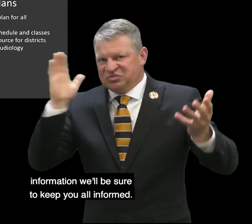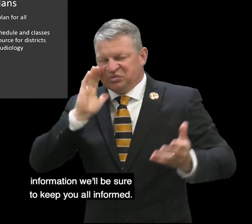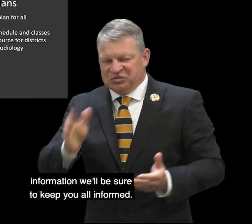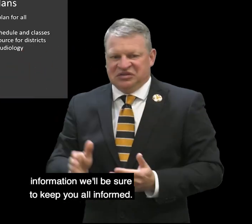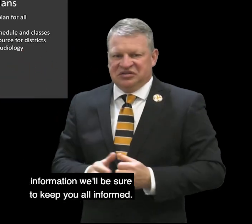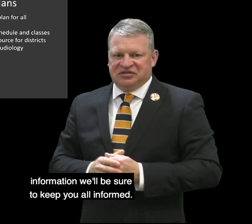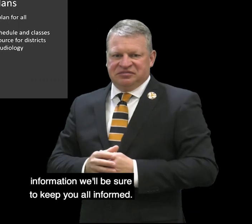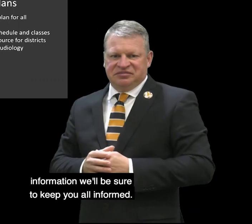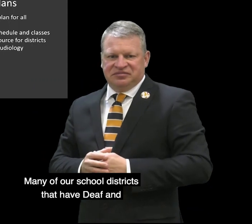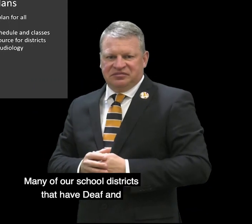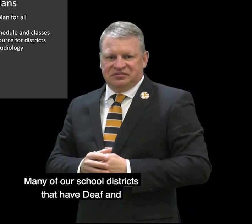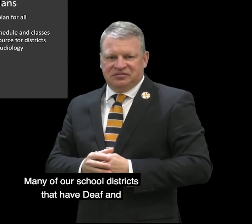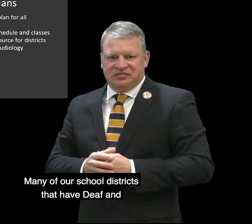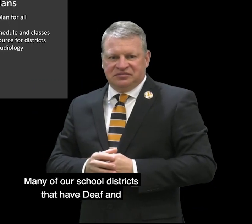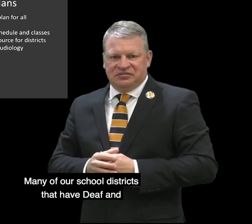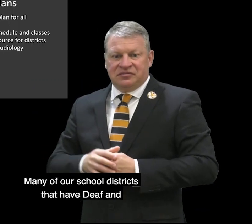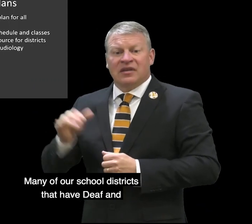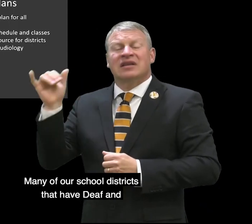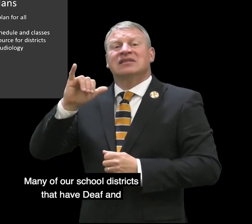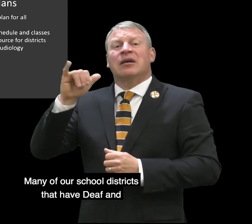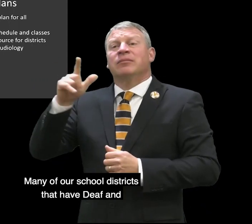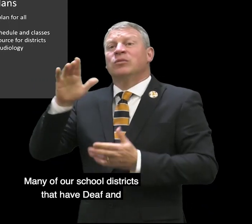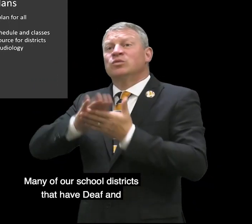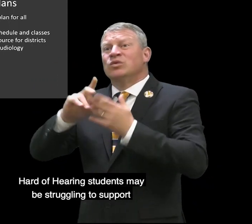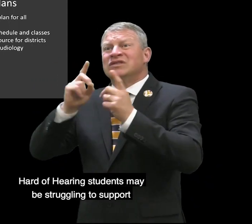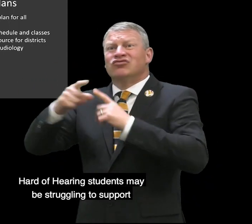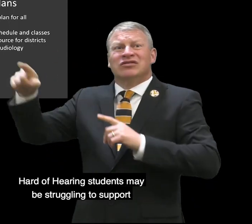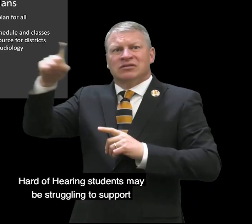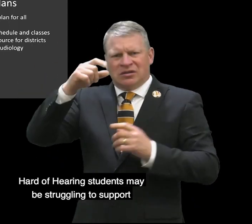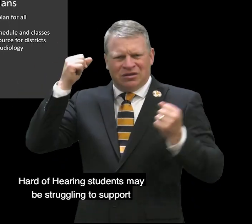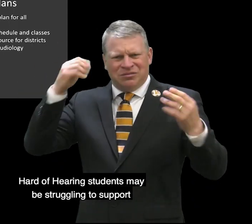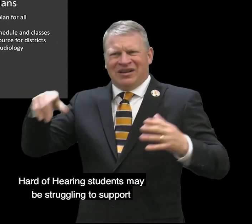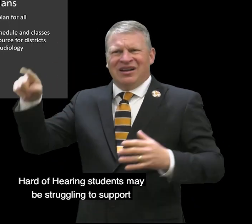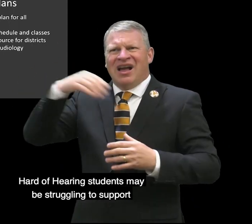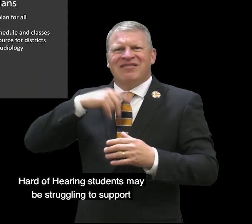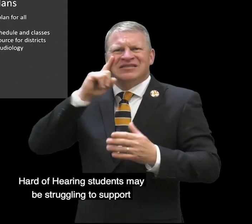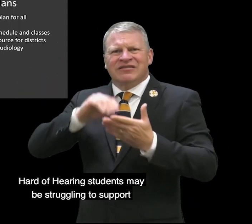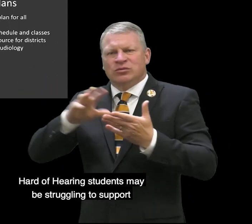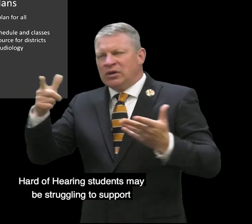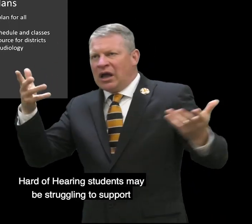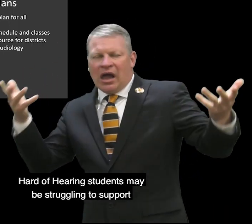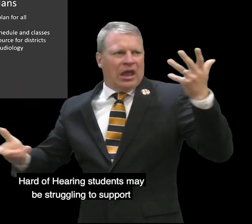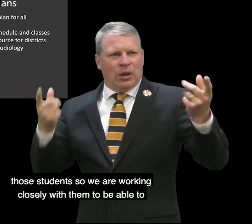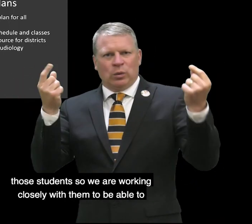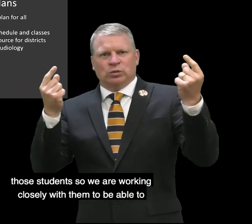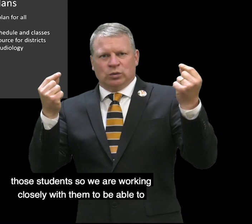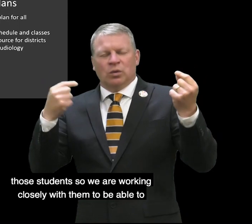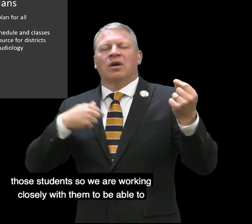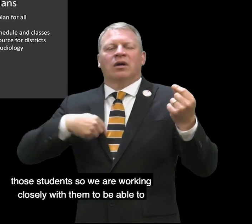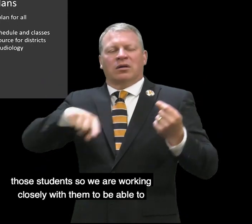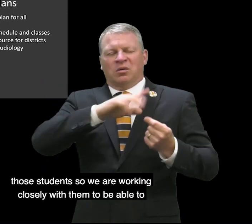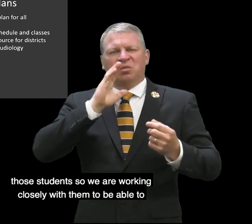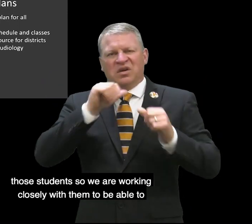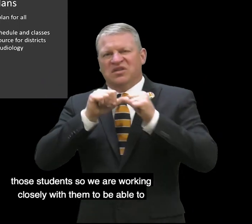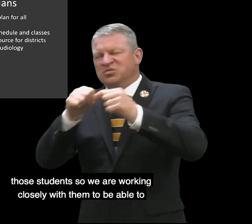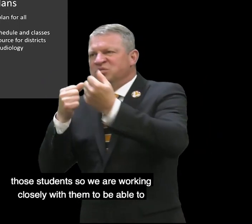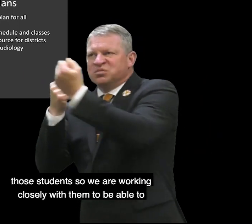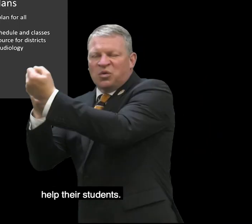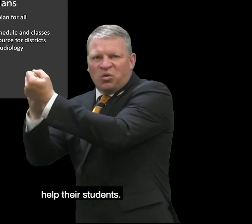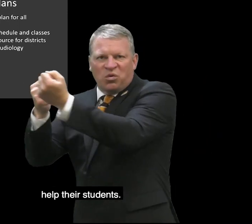the state of Connecticut, but once we receive that information, we'll be sure to keep you all informed. Many of our school districts that have deaf and hard of